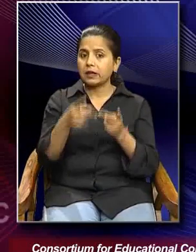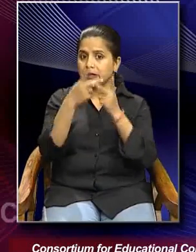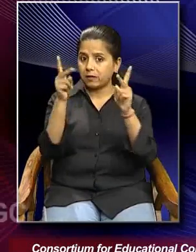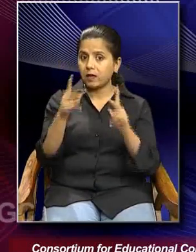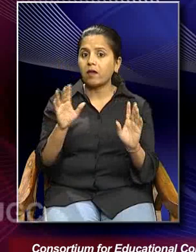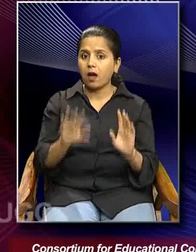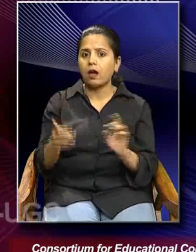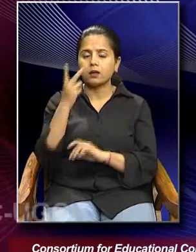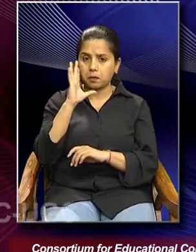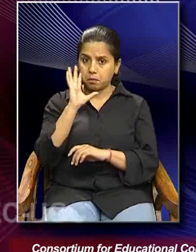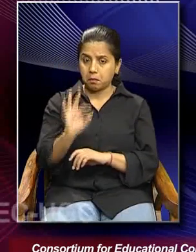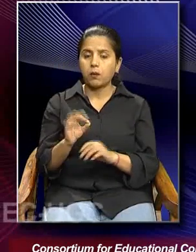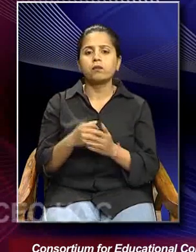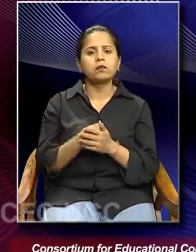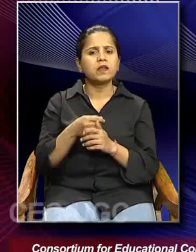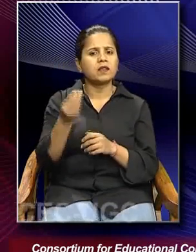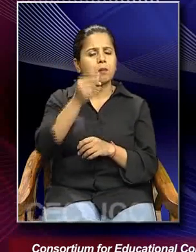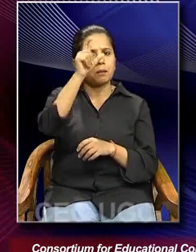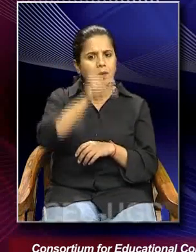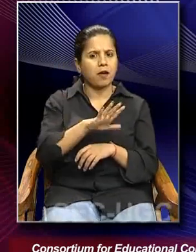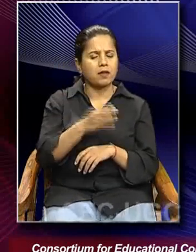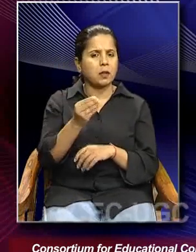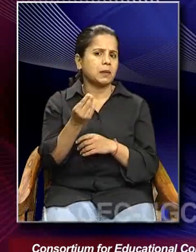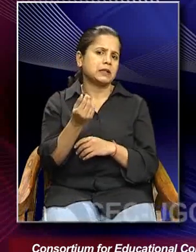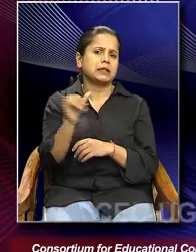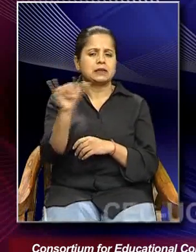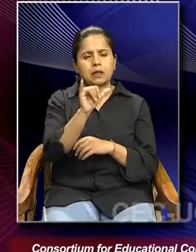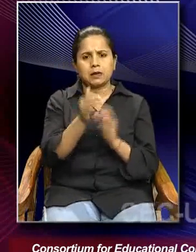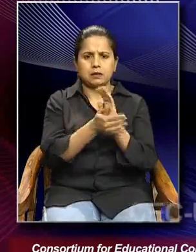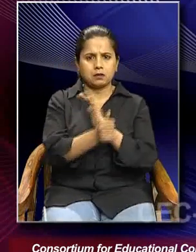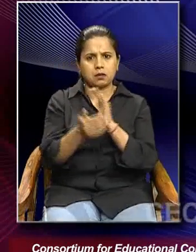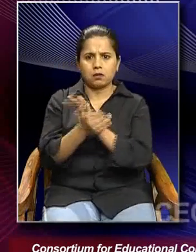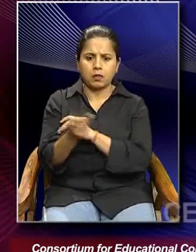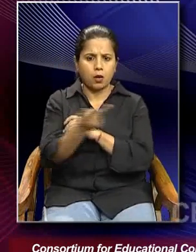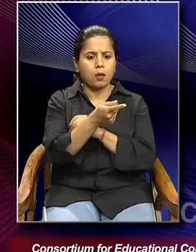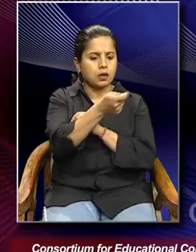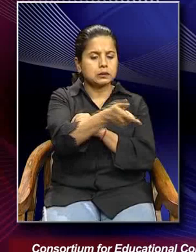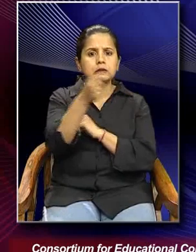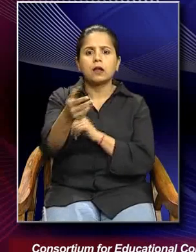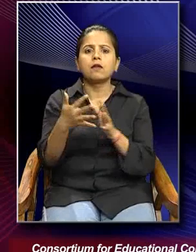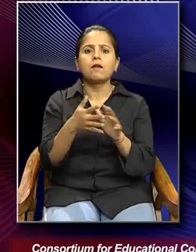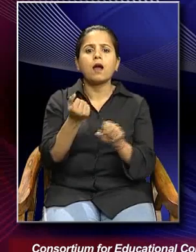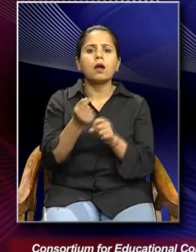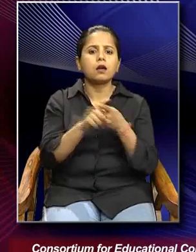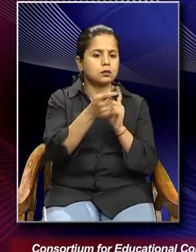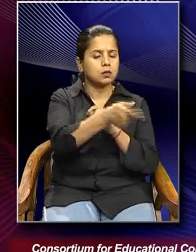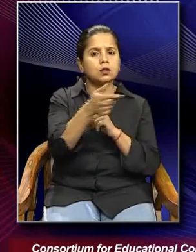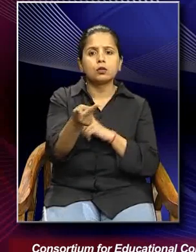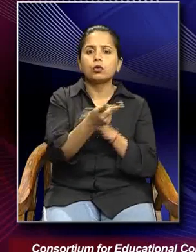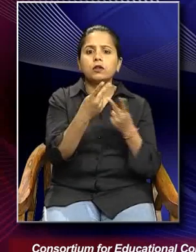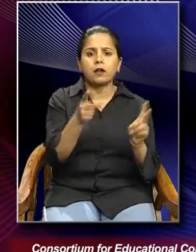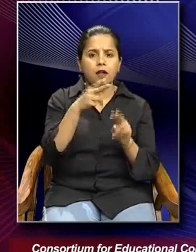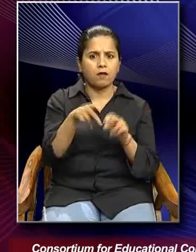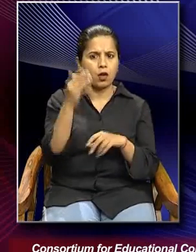significant. So often people with a similar skill set may get different wage rates, and then if they come to know